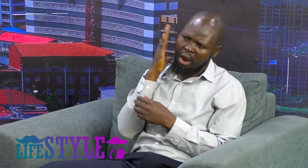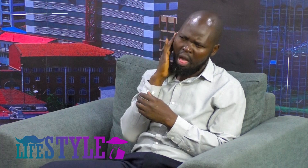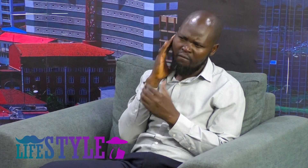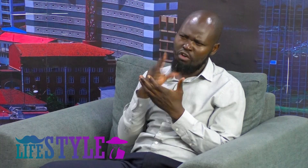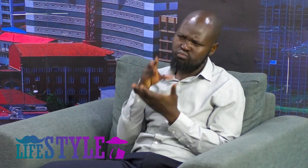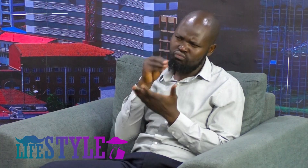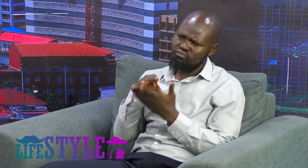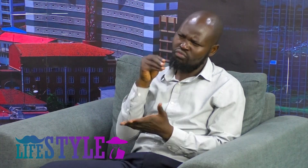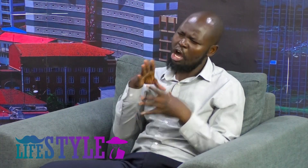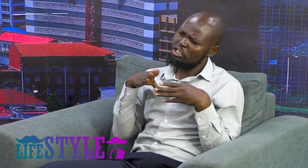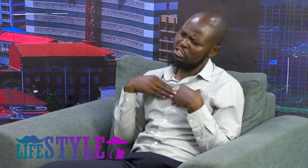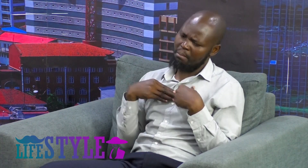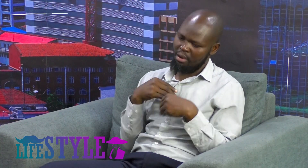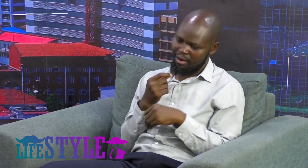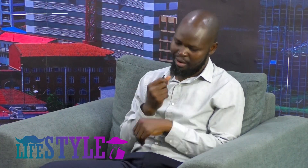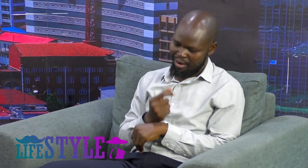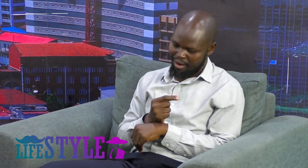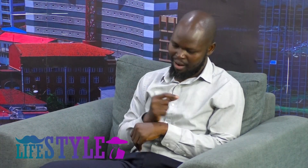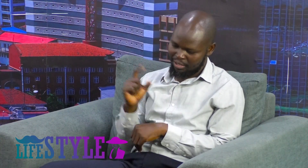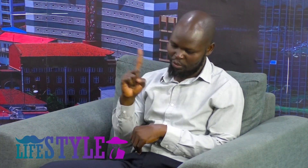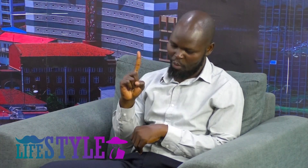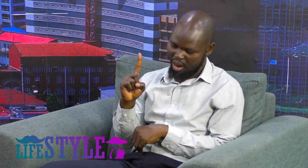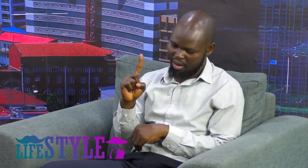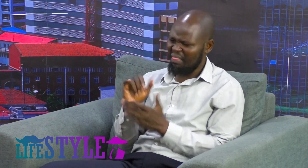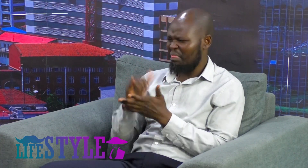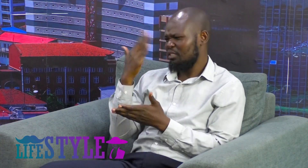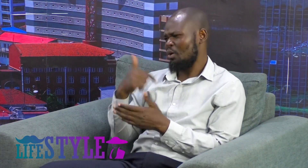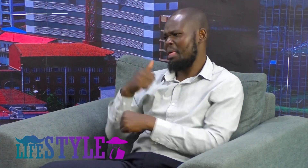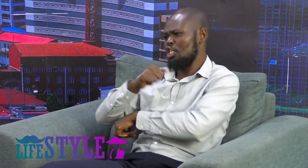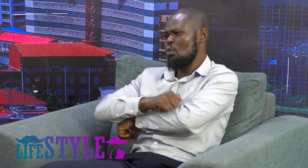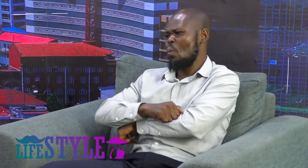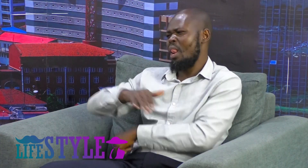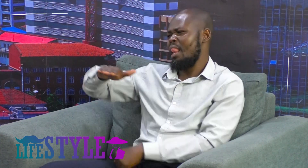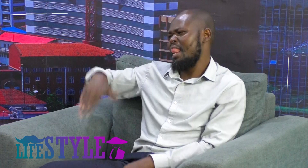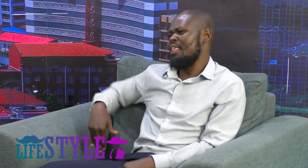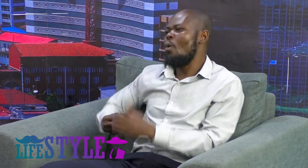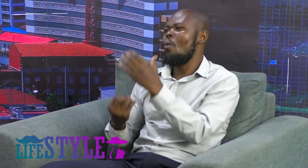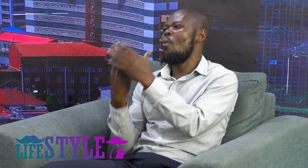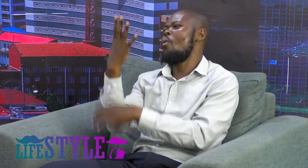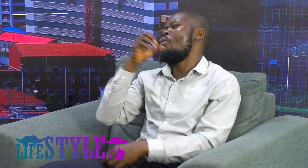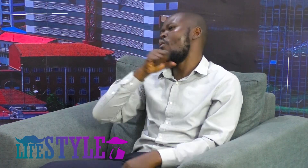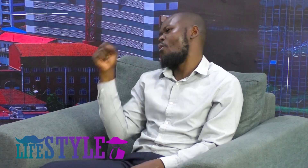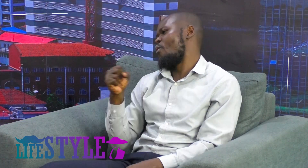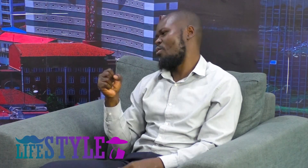before was now gone. Now back to when I was growing, I